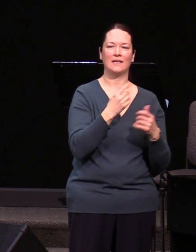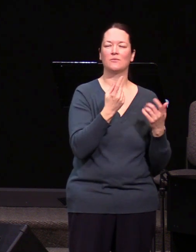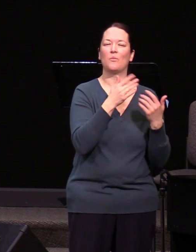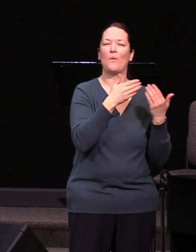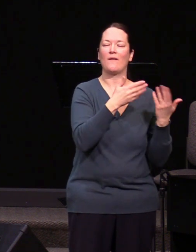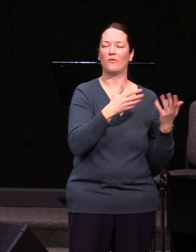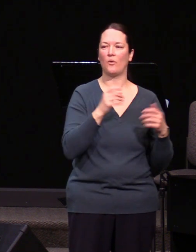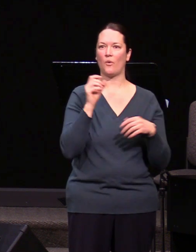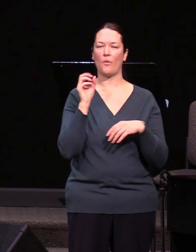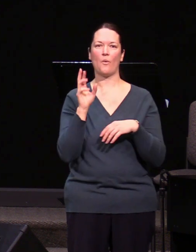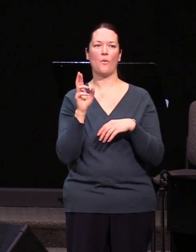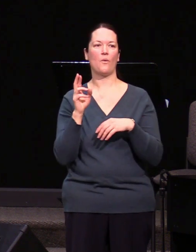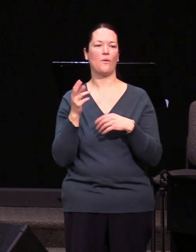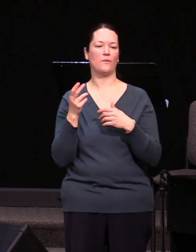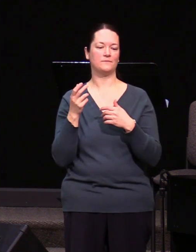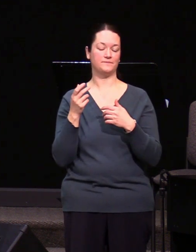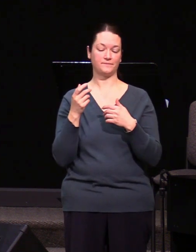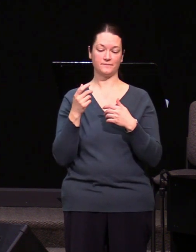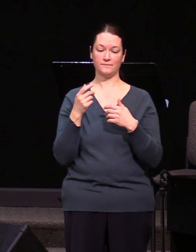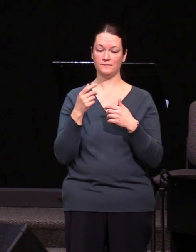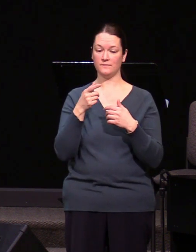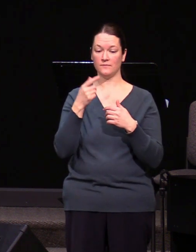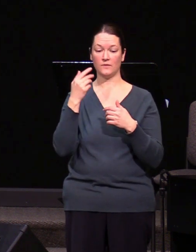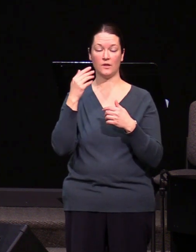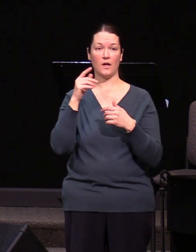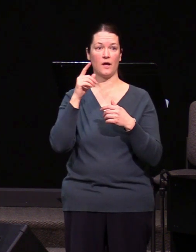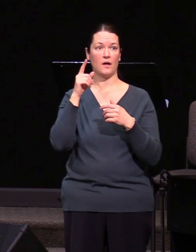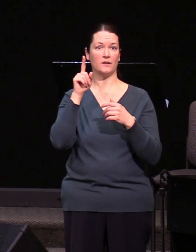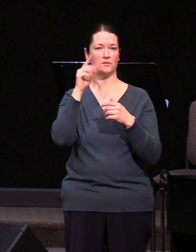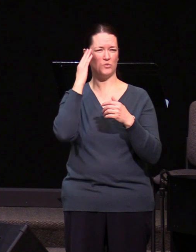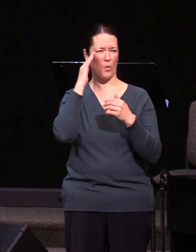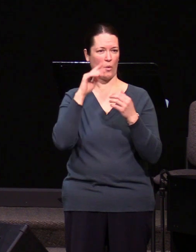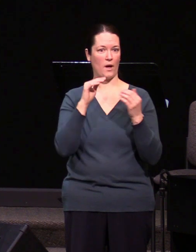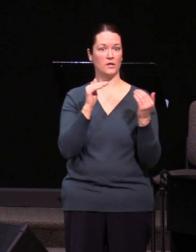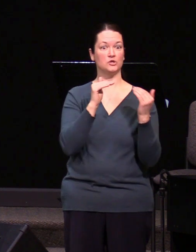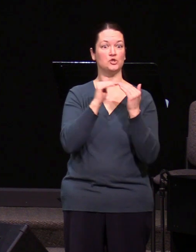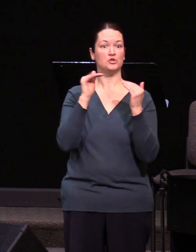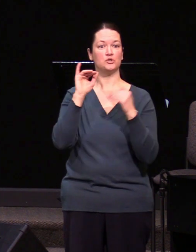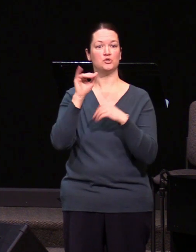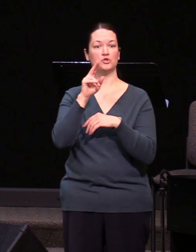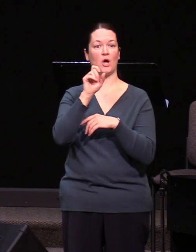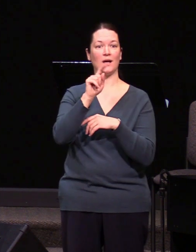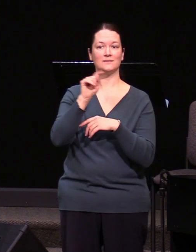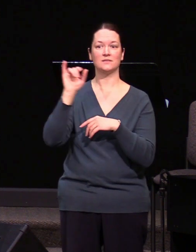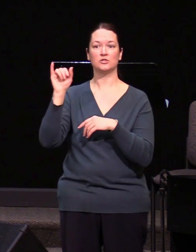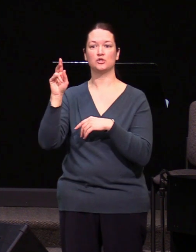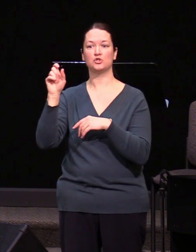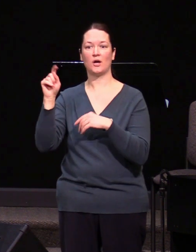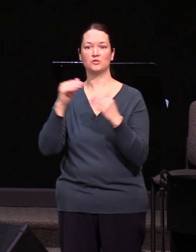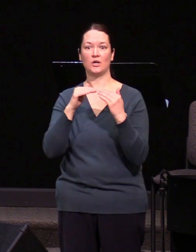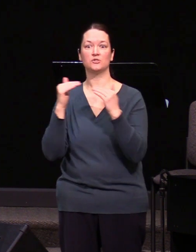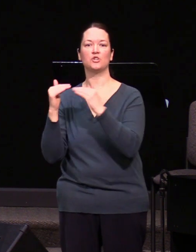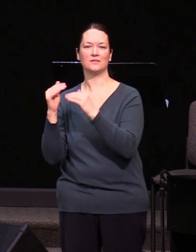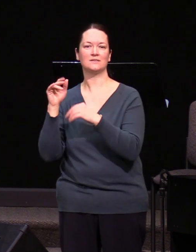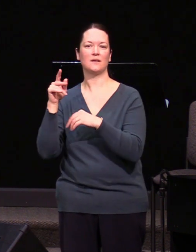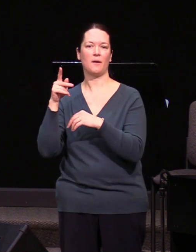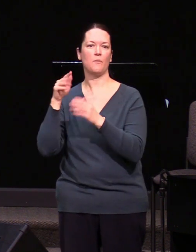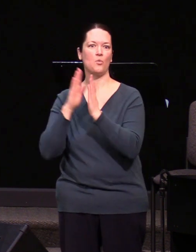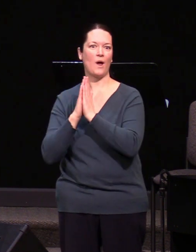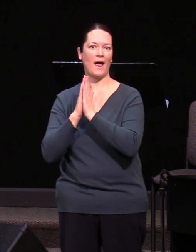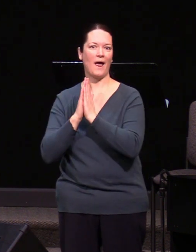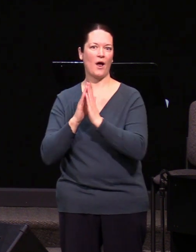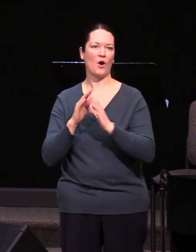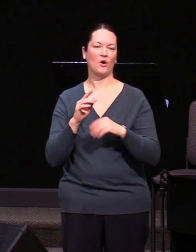Or I don't know, I'm guilty of this. Do you know what I mean when I say the just prayers? Uh-huh. That's when,